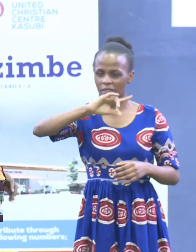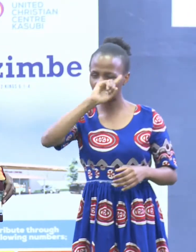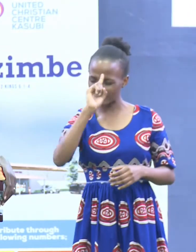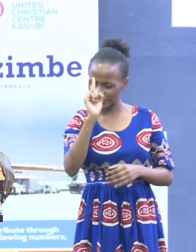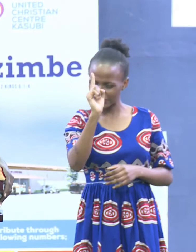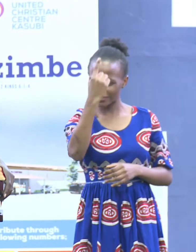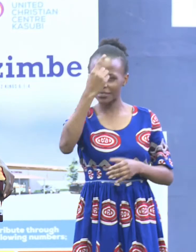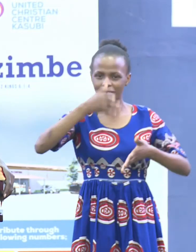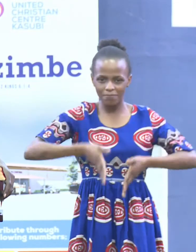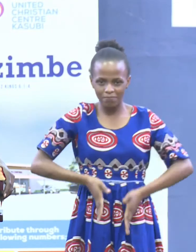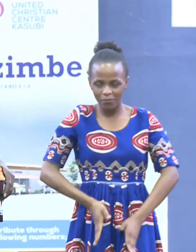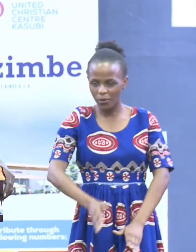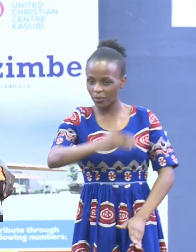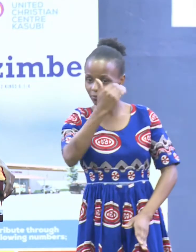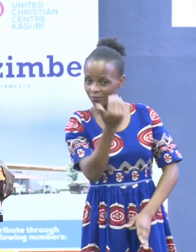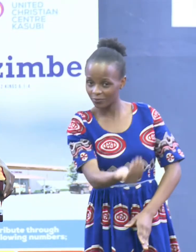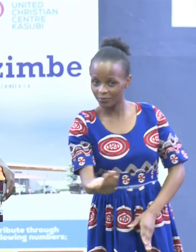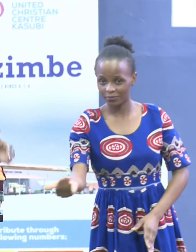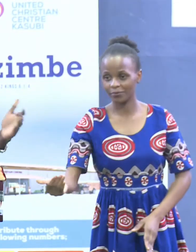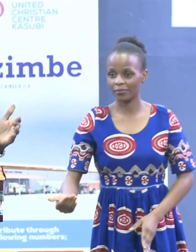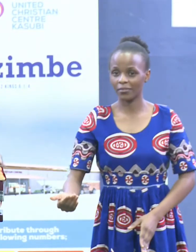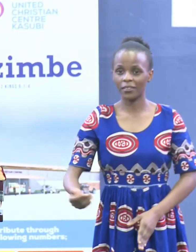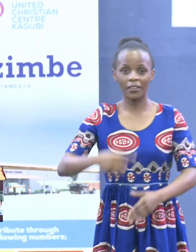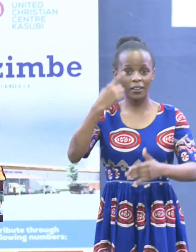is this mystery of the firstborn.